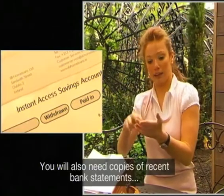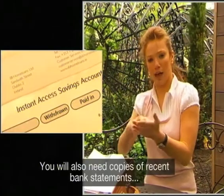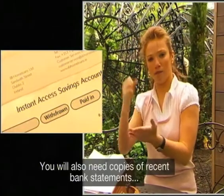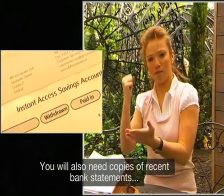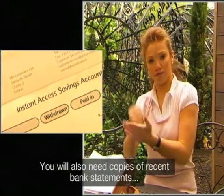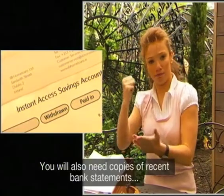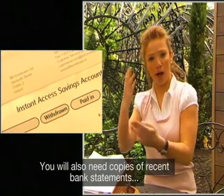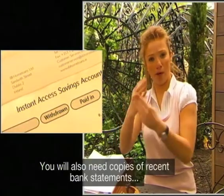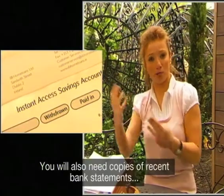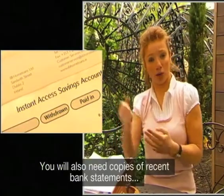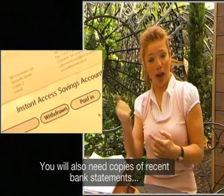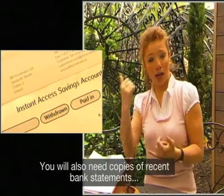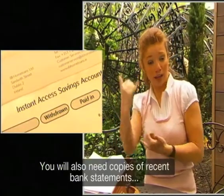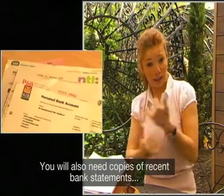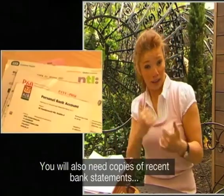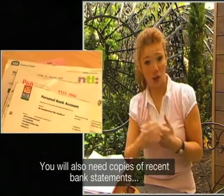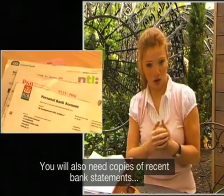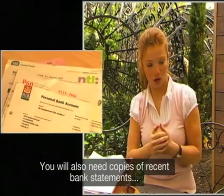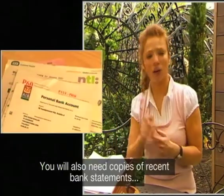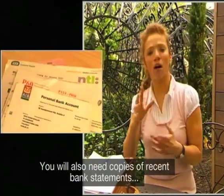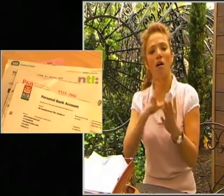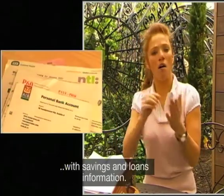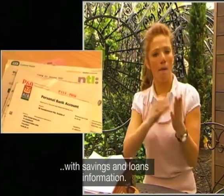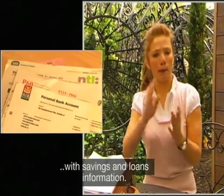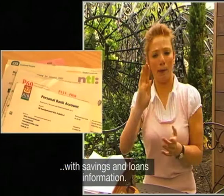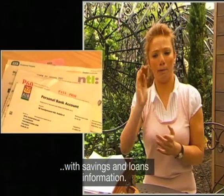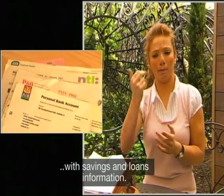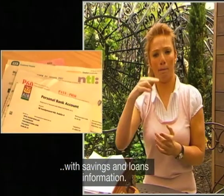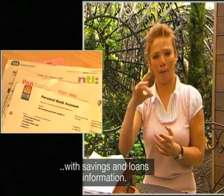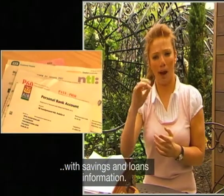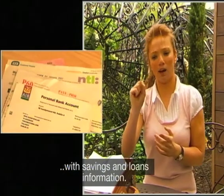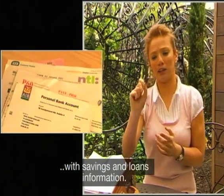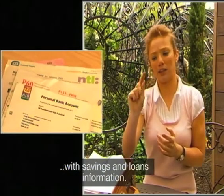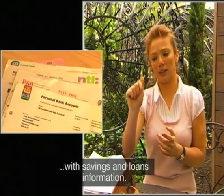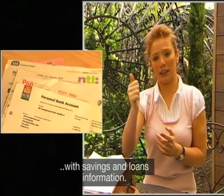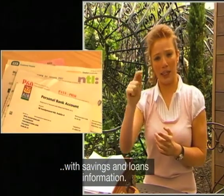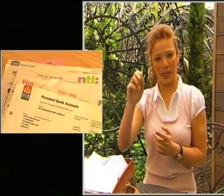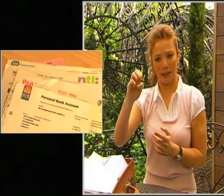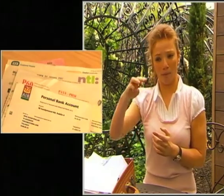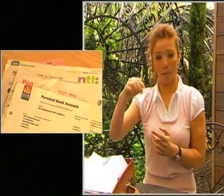You will also need copies of recent bank statements with savings and loans information.